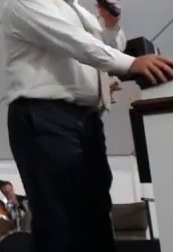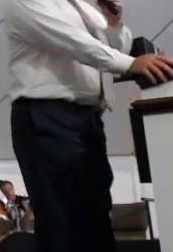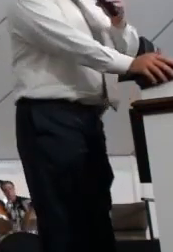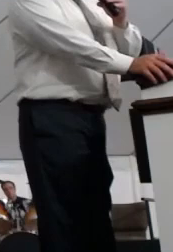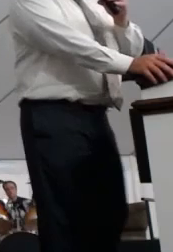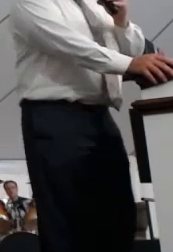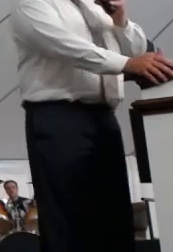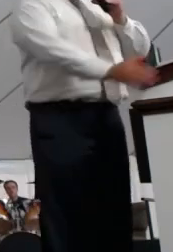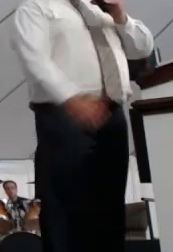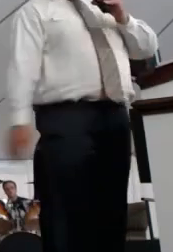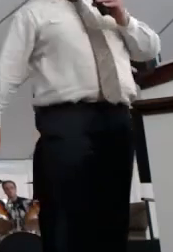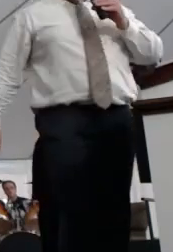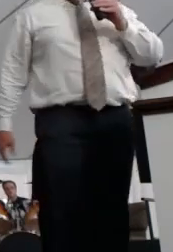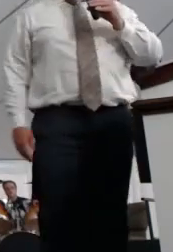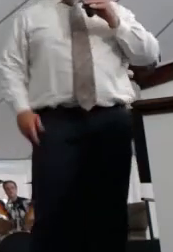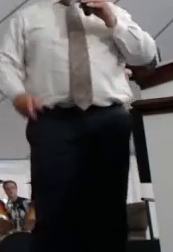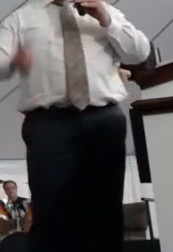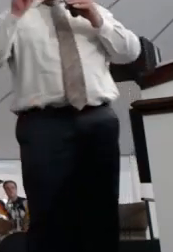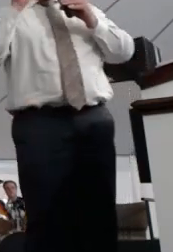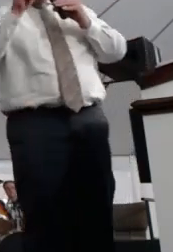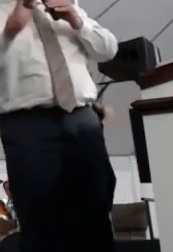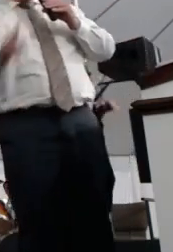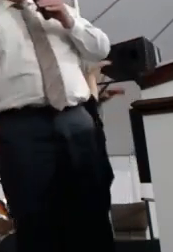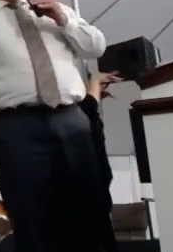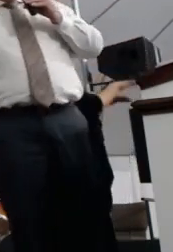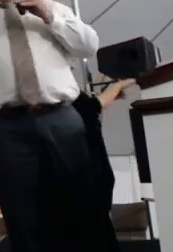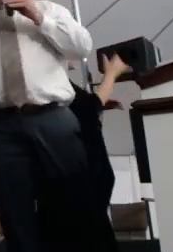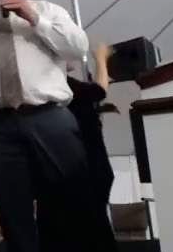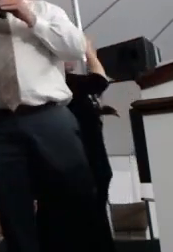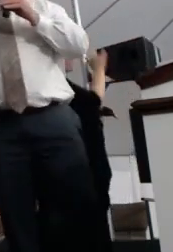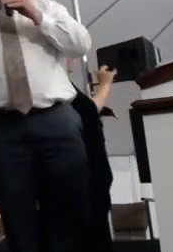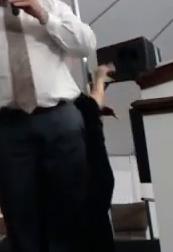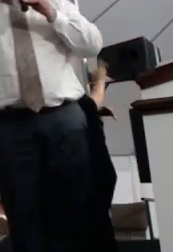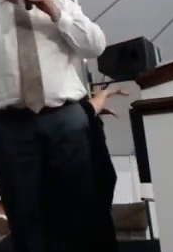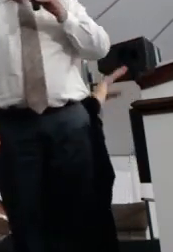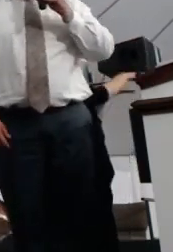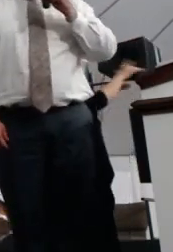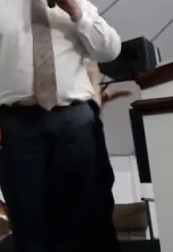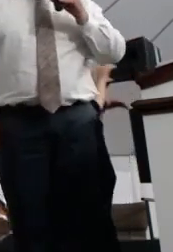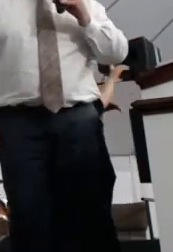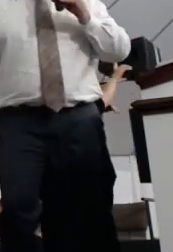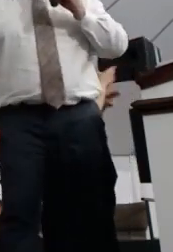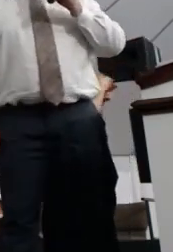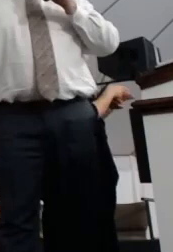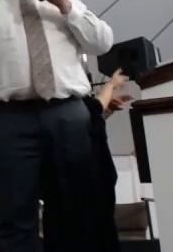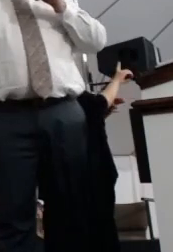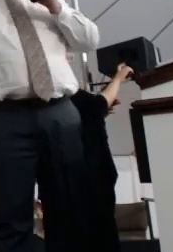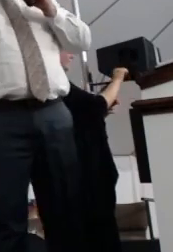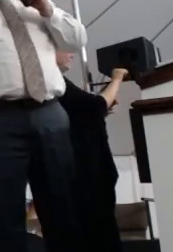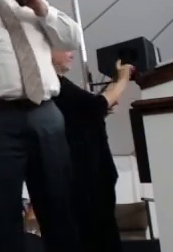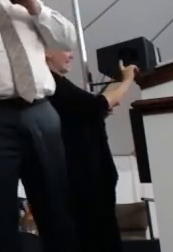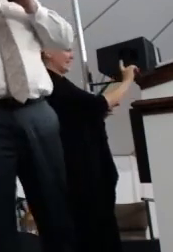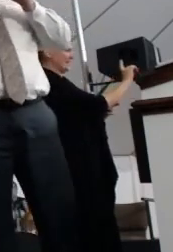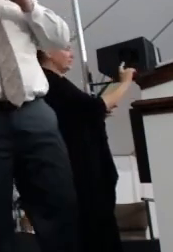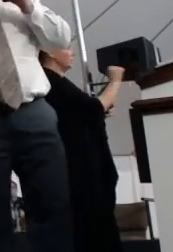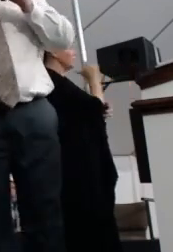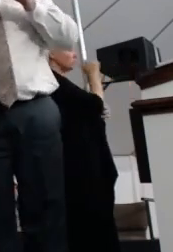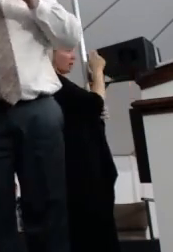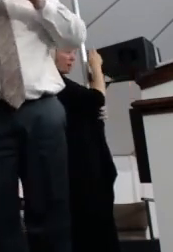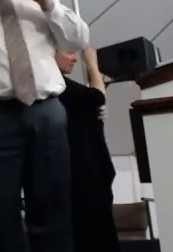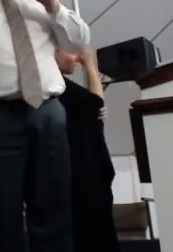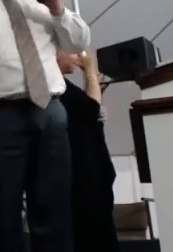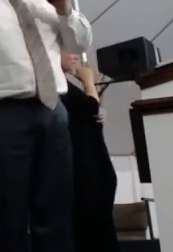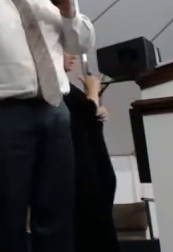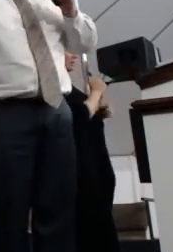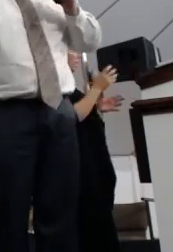The Dead Sea in the Middle East is the Dead Sea for one fact. Not because it doesn't take water in. It's a Dead Sea because it doesn't